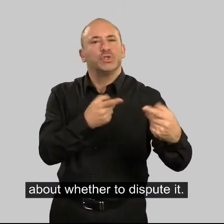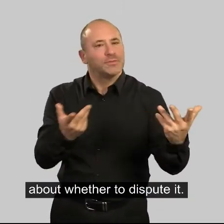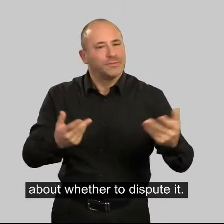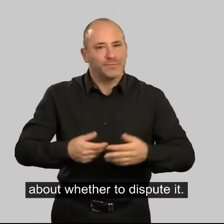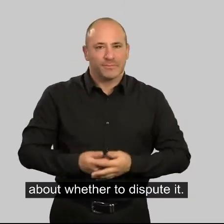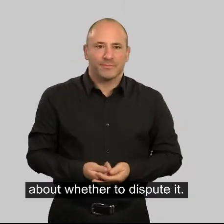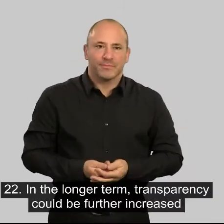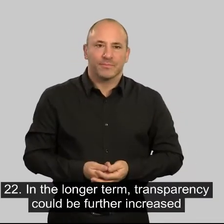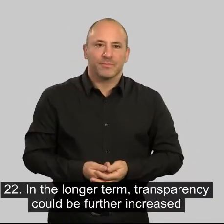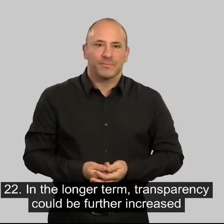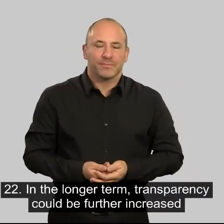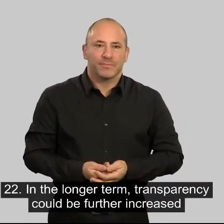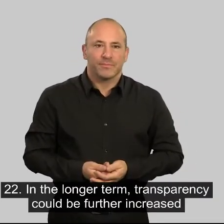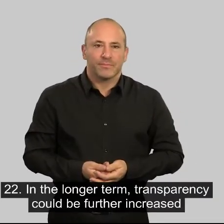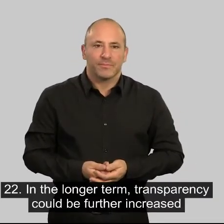it.